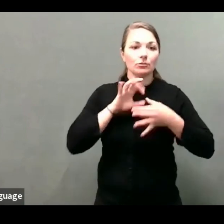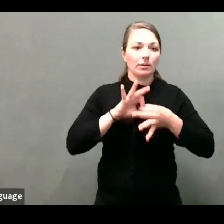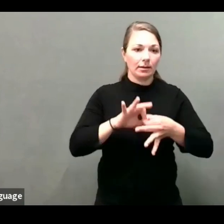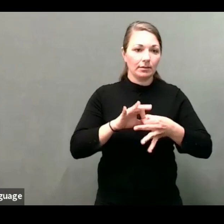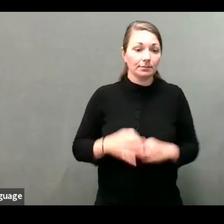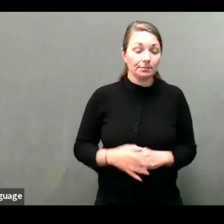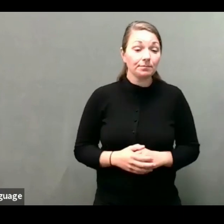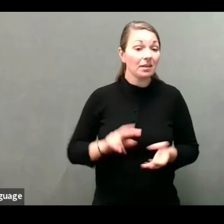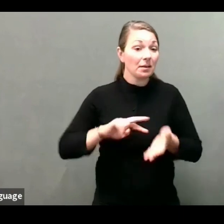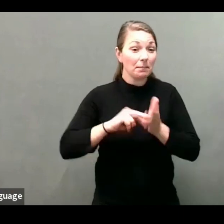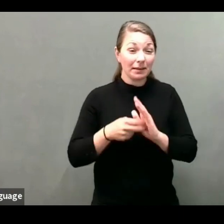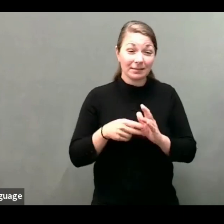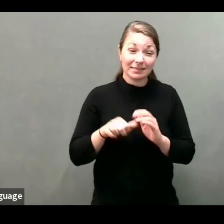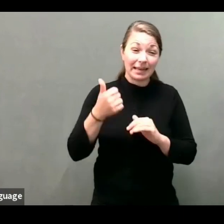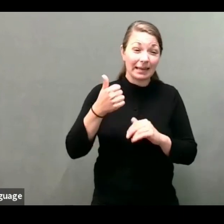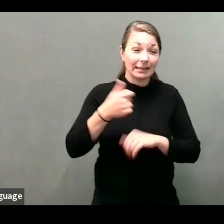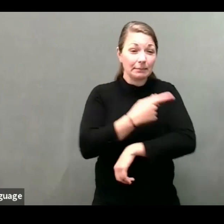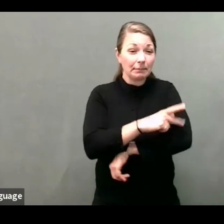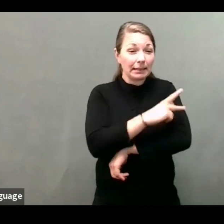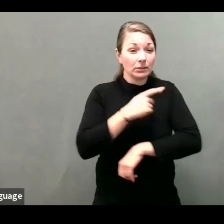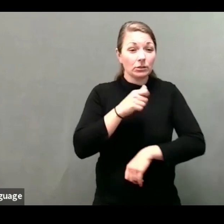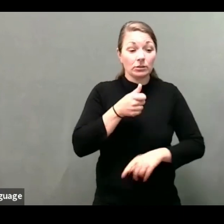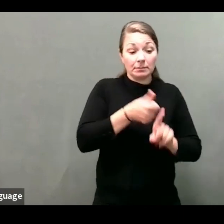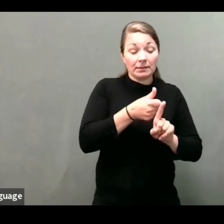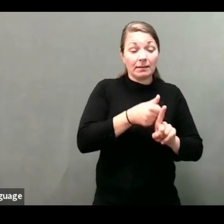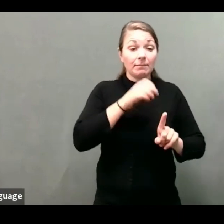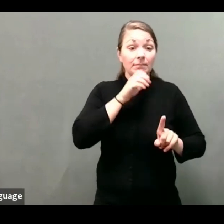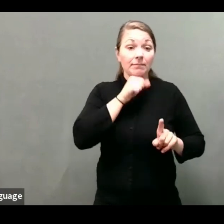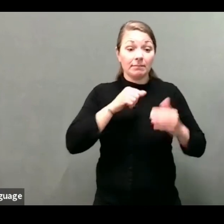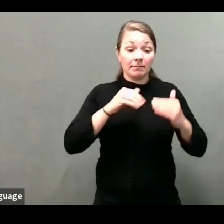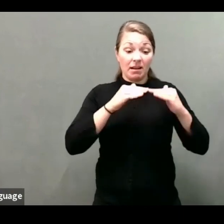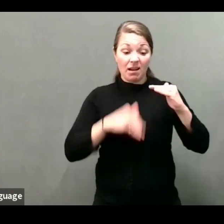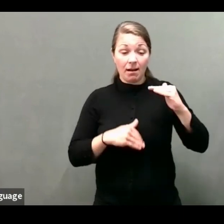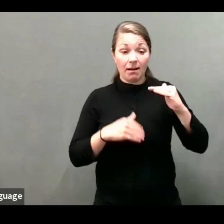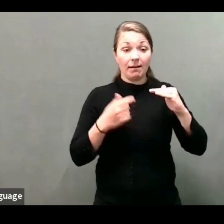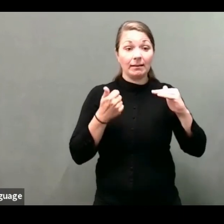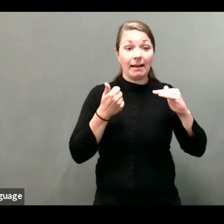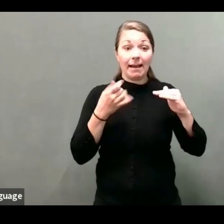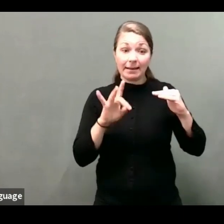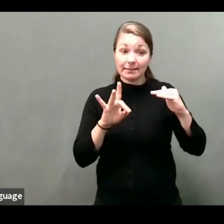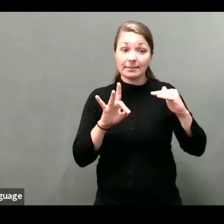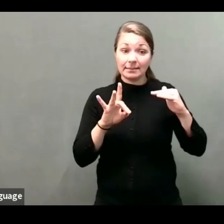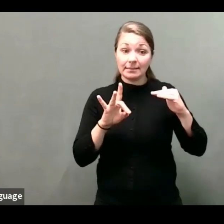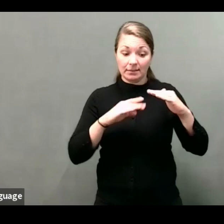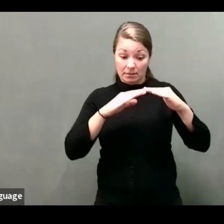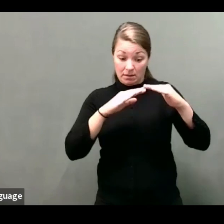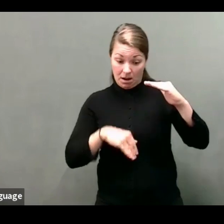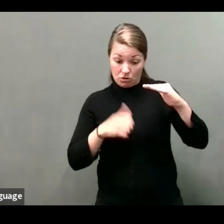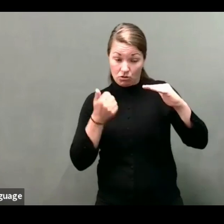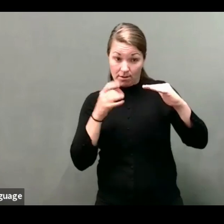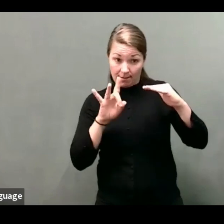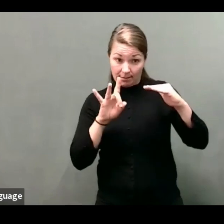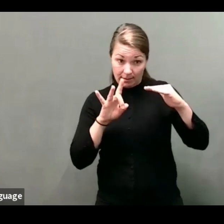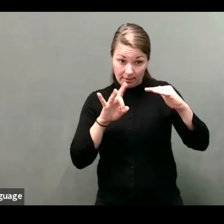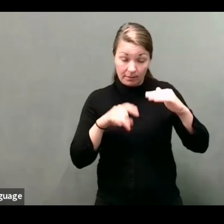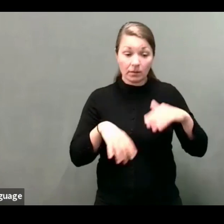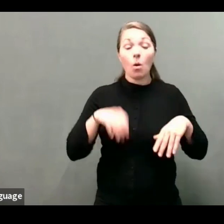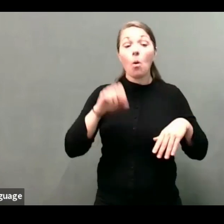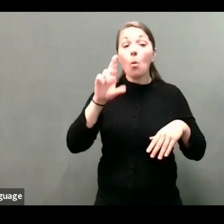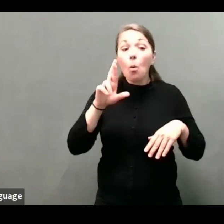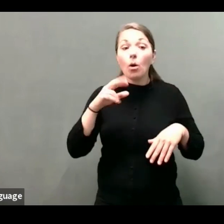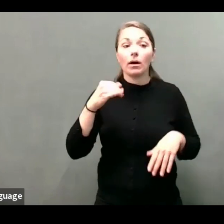So any patient who is under the age of 18, even by a day, or any patient who is 65 and